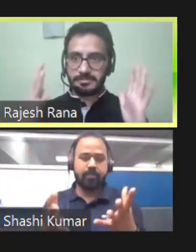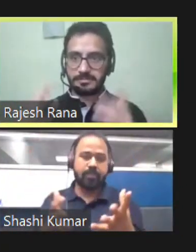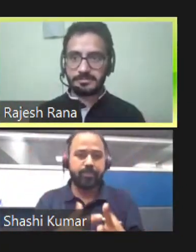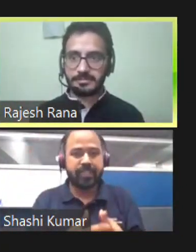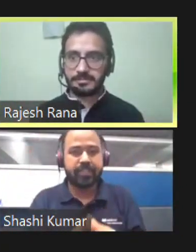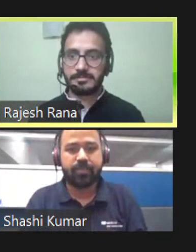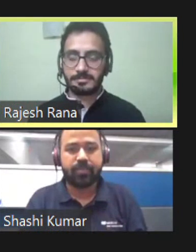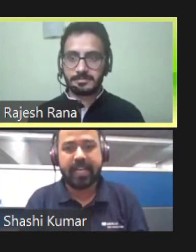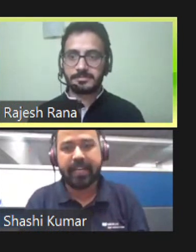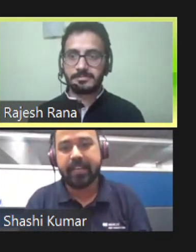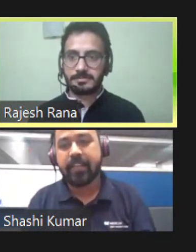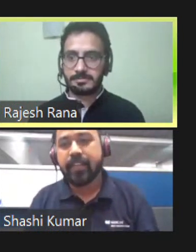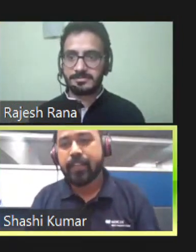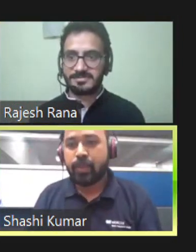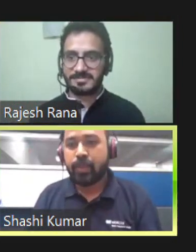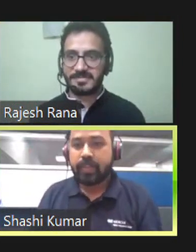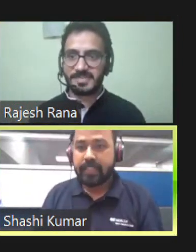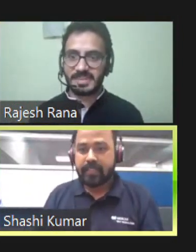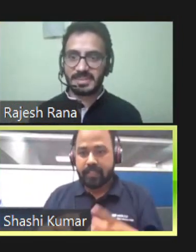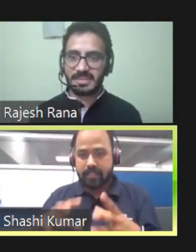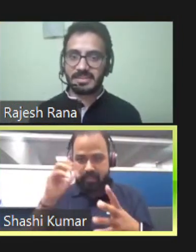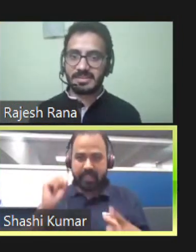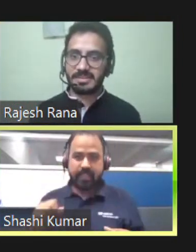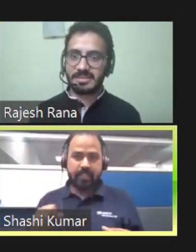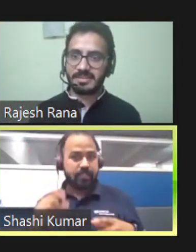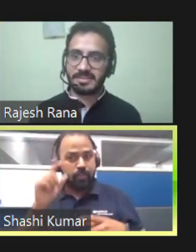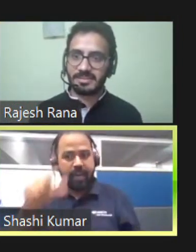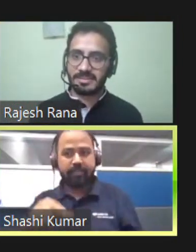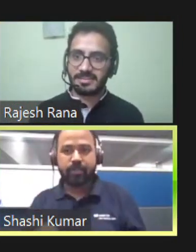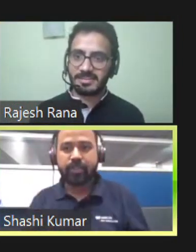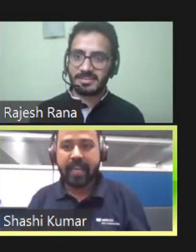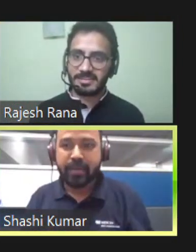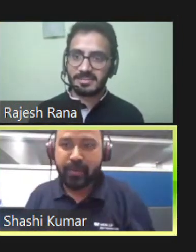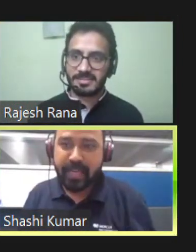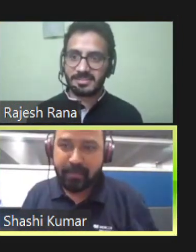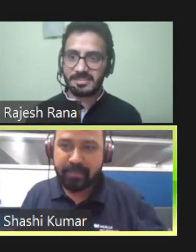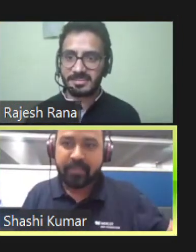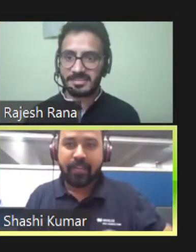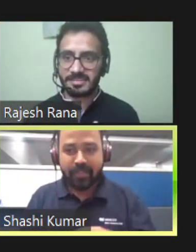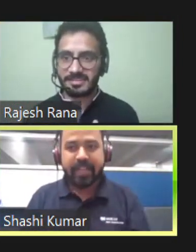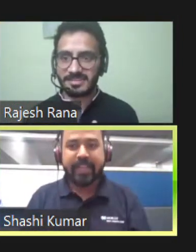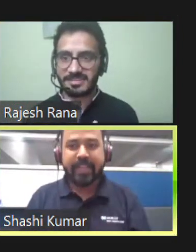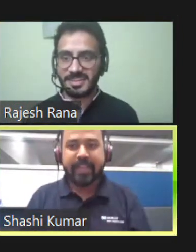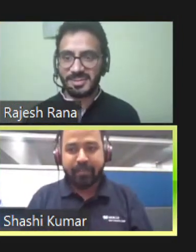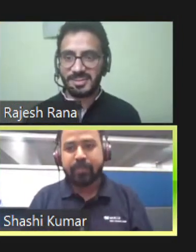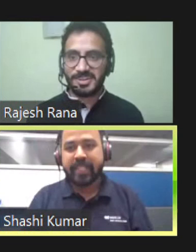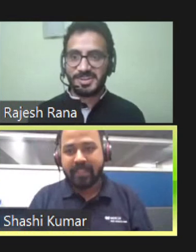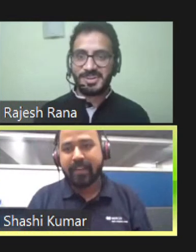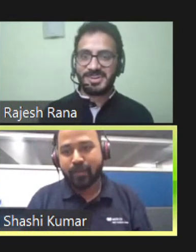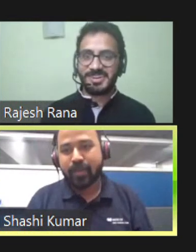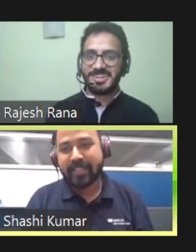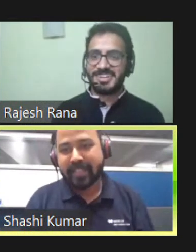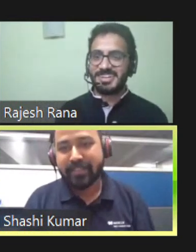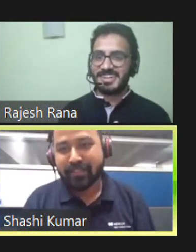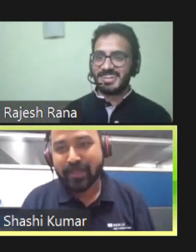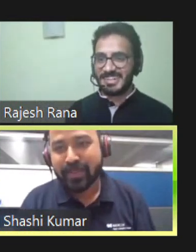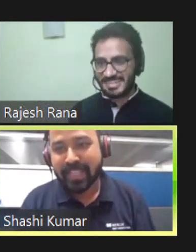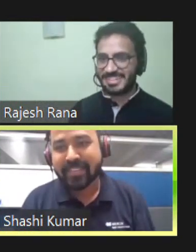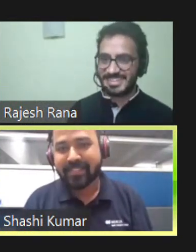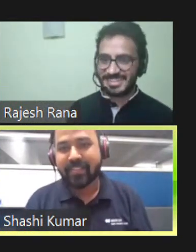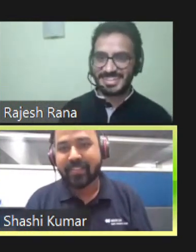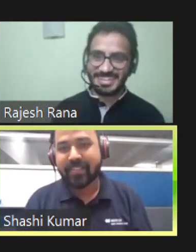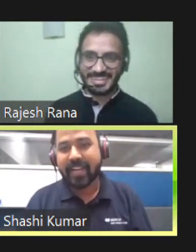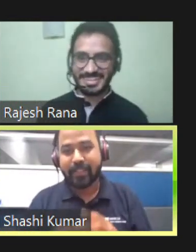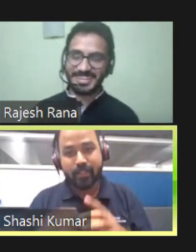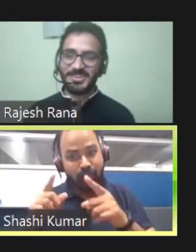it, right? So Rajesh, just take this, you have to sign your name, right? That would be this section for you